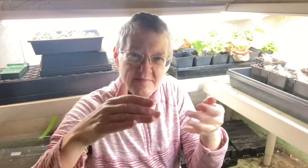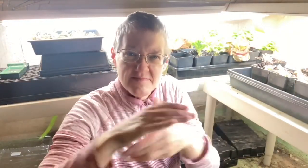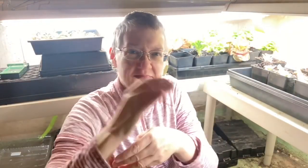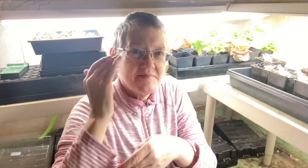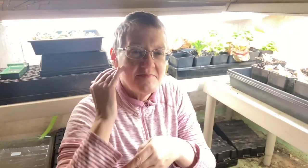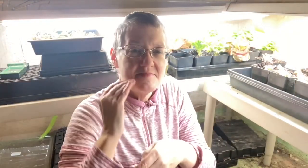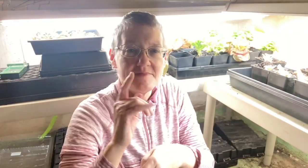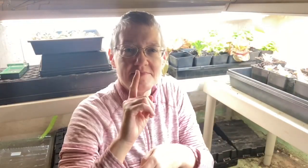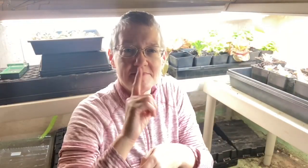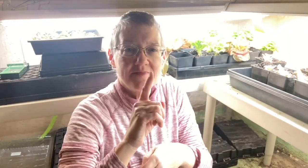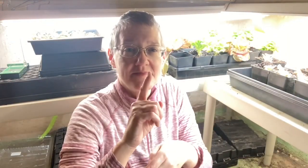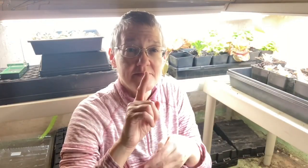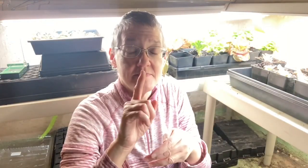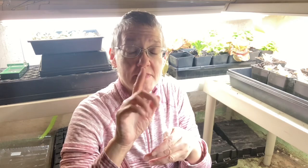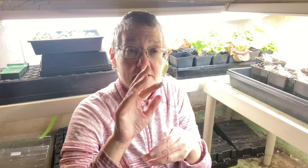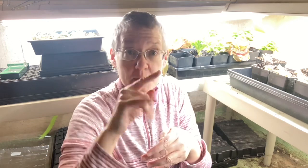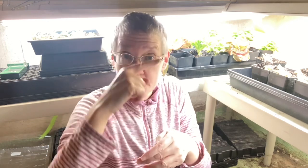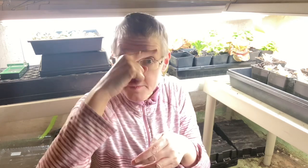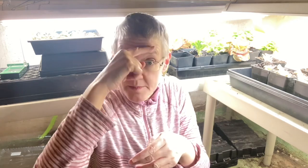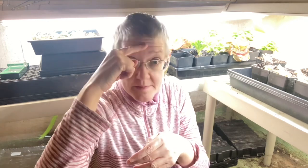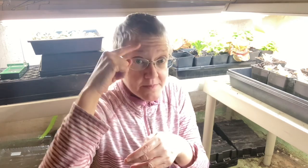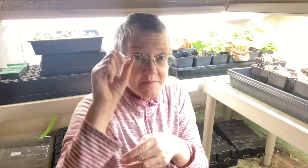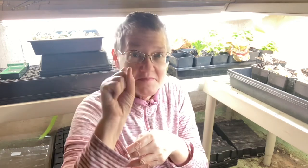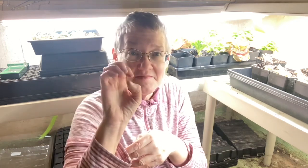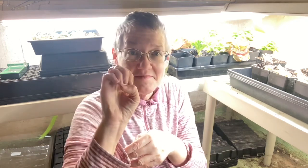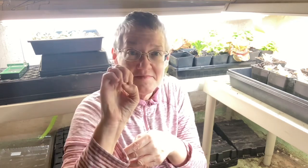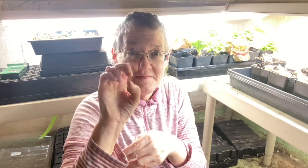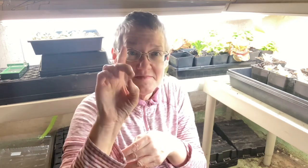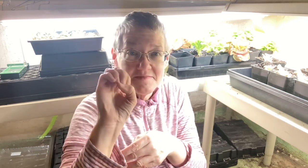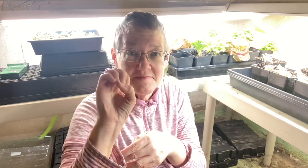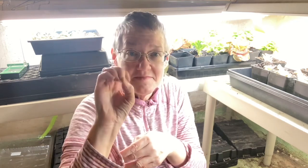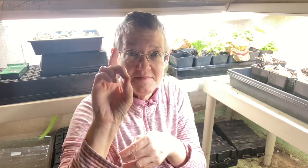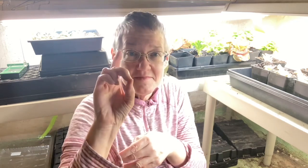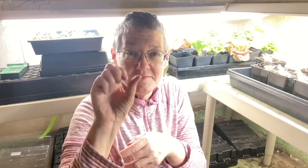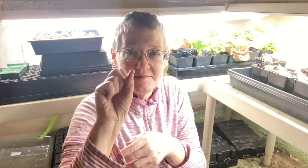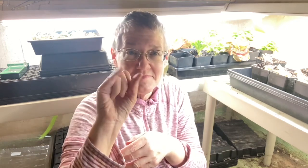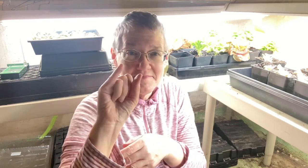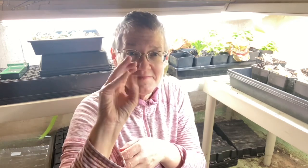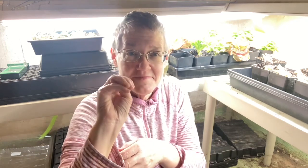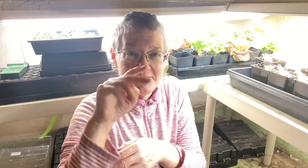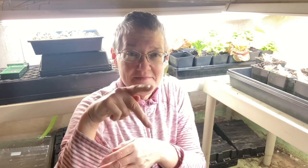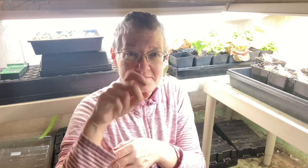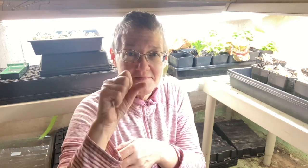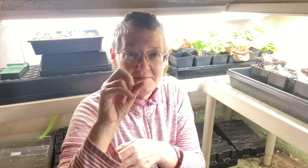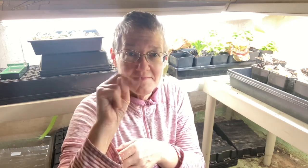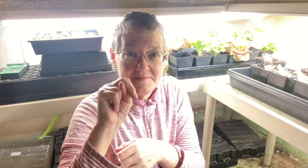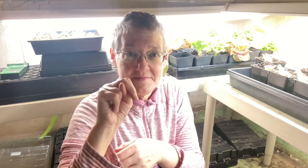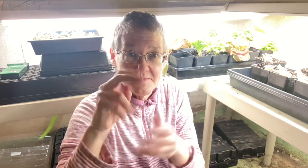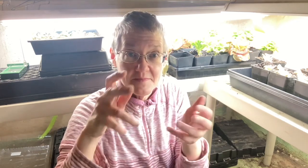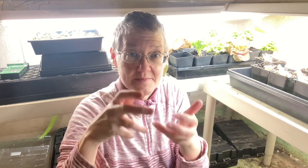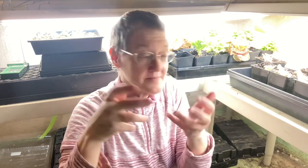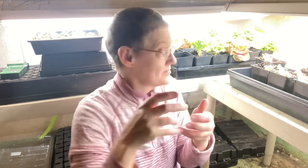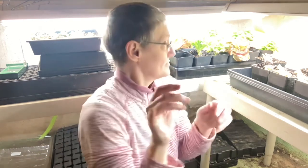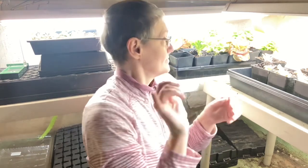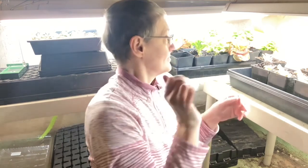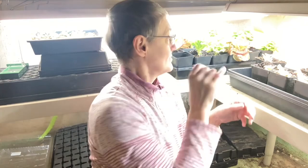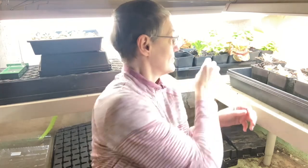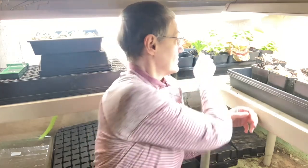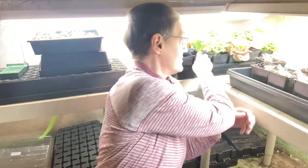Now, another good reason to harvest these now is that the black seeded Simpson lettuce. Let me show you